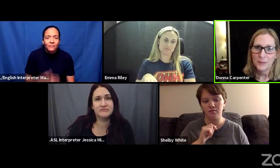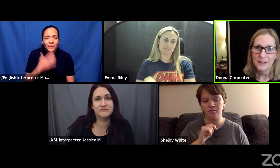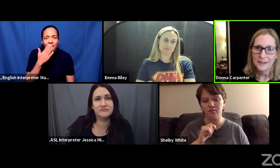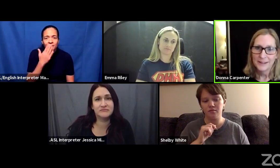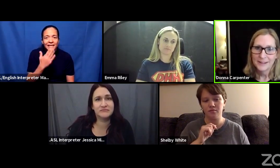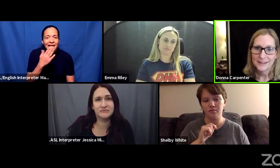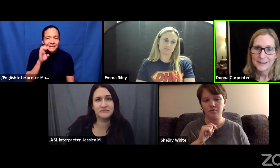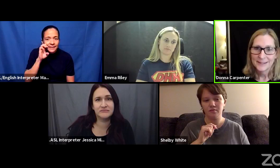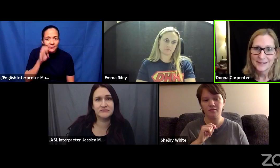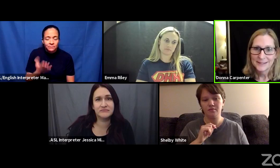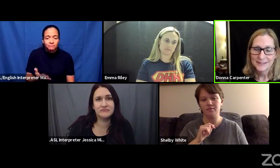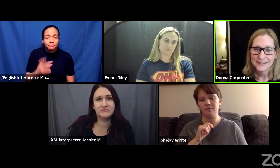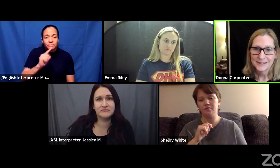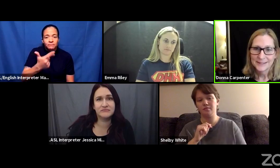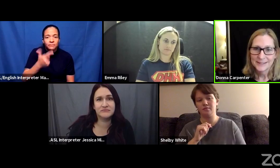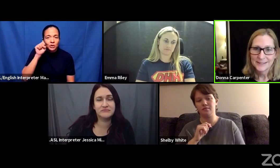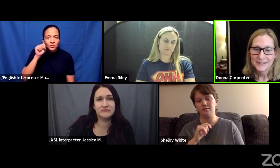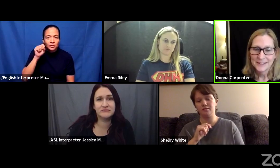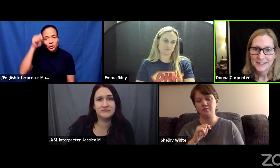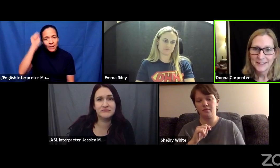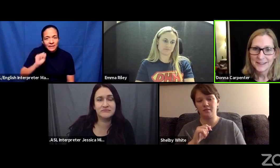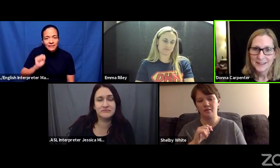about you, Shelby?